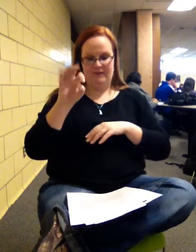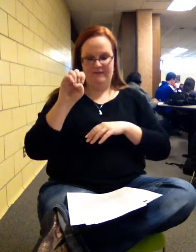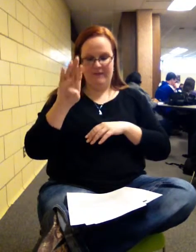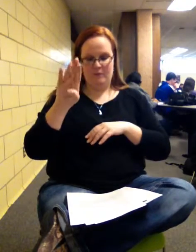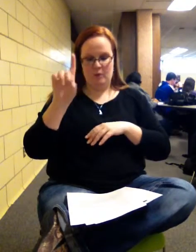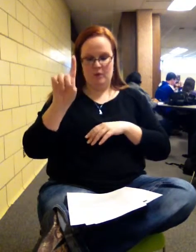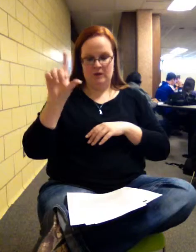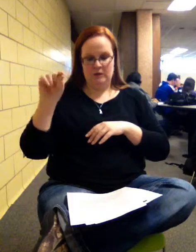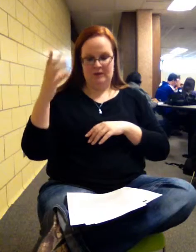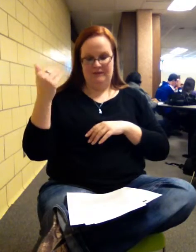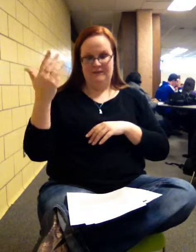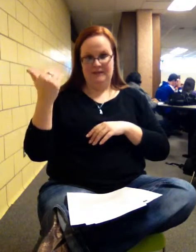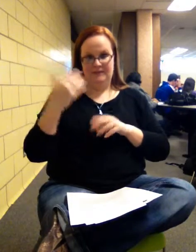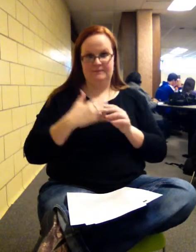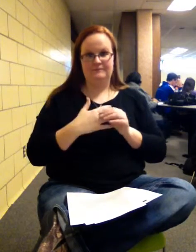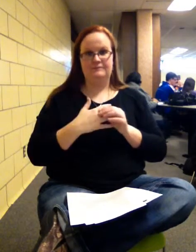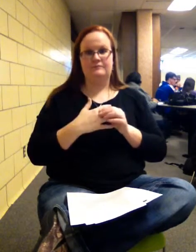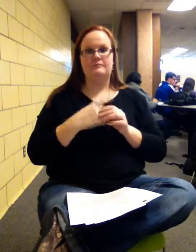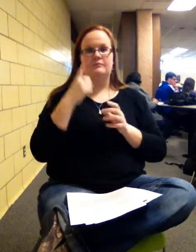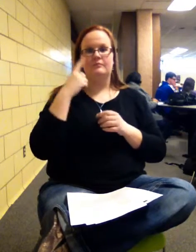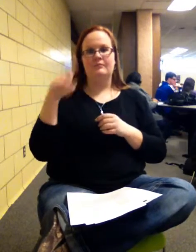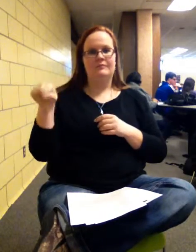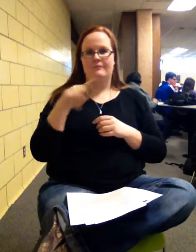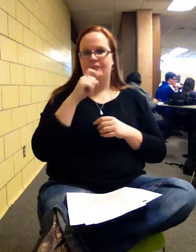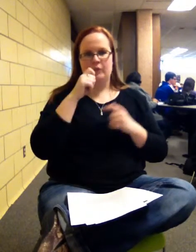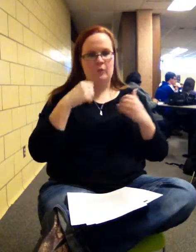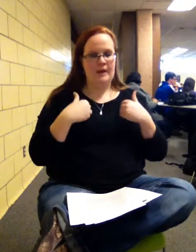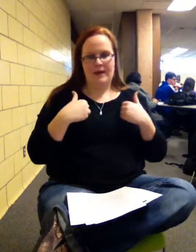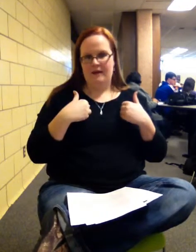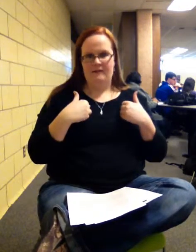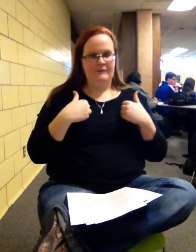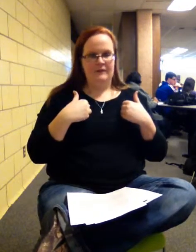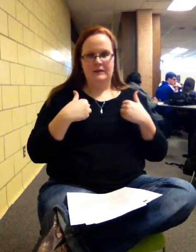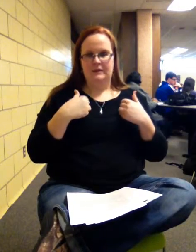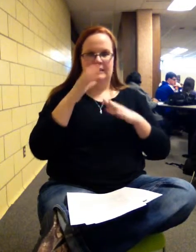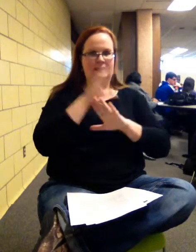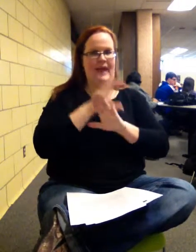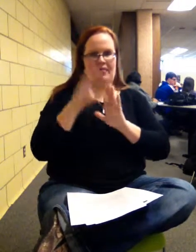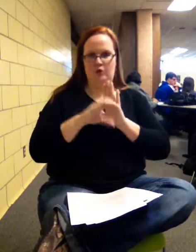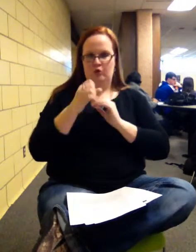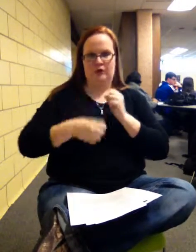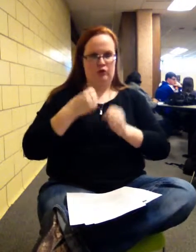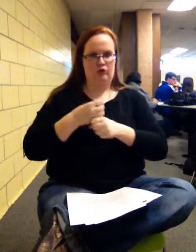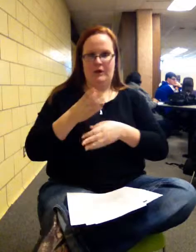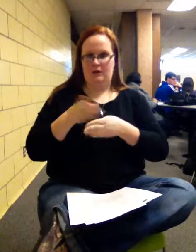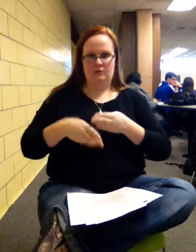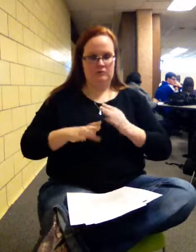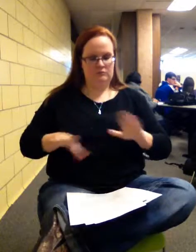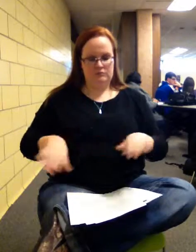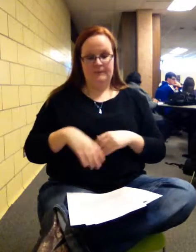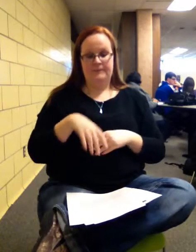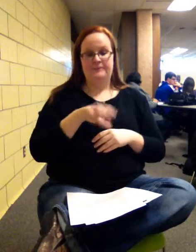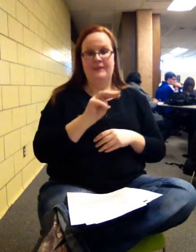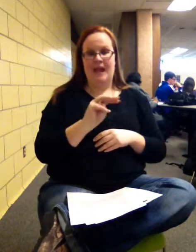2015. Because like I said, they don't have necessarily calendar year end. Then if your last name is N through